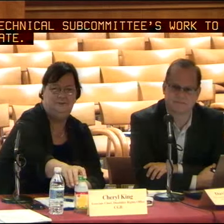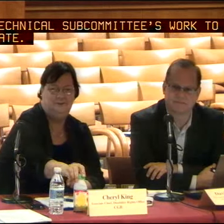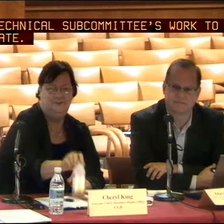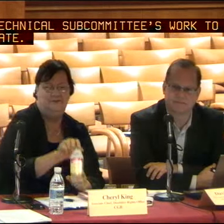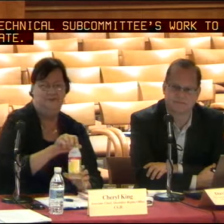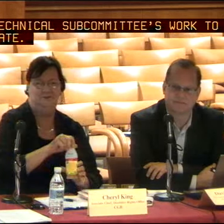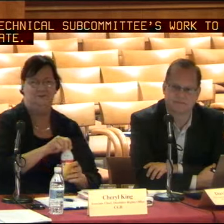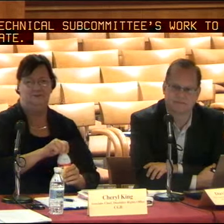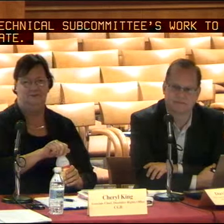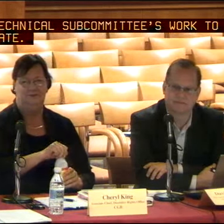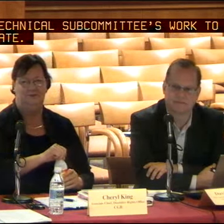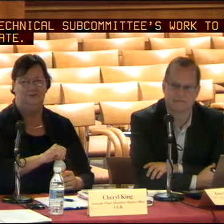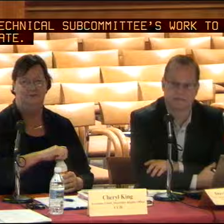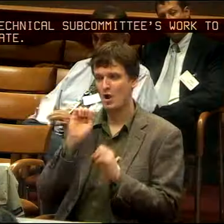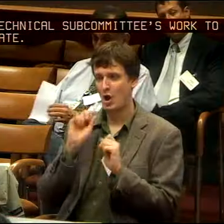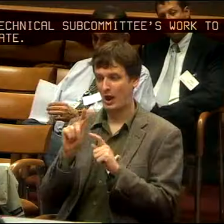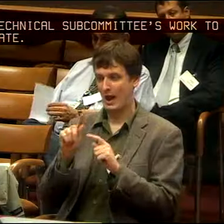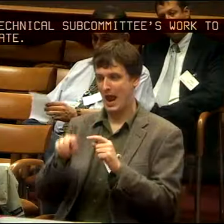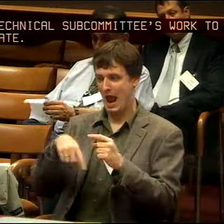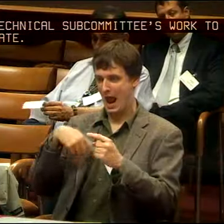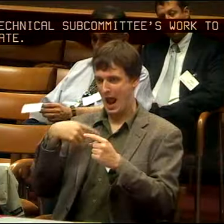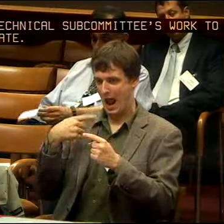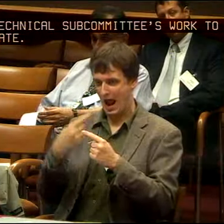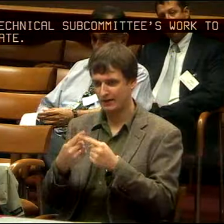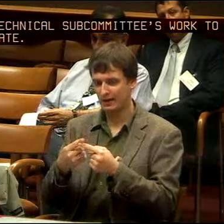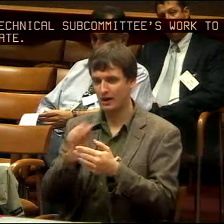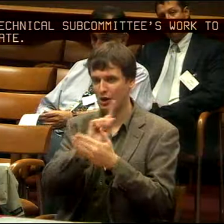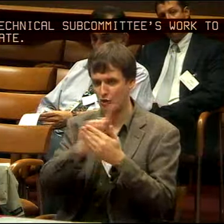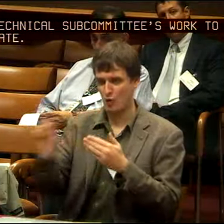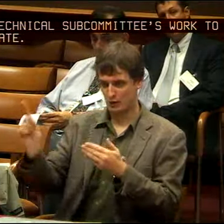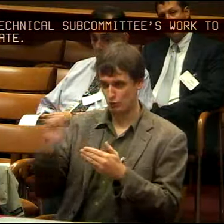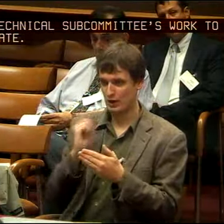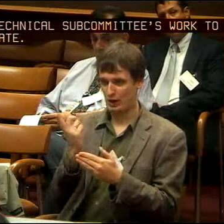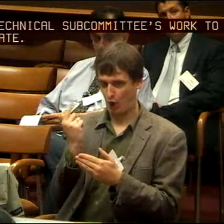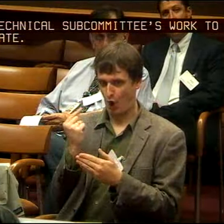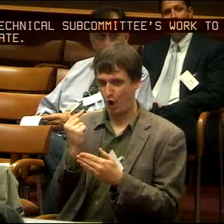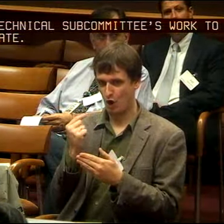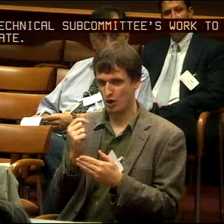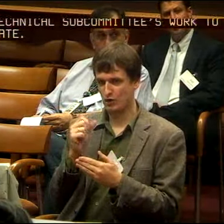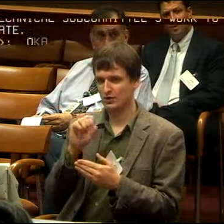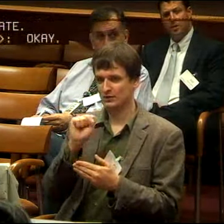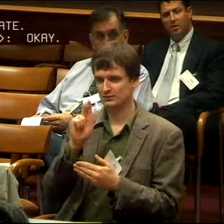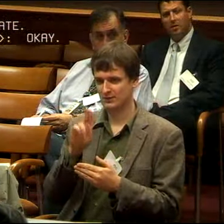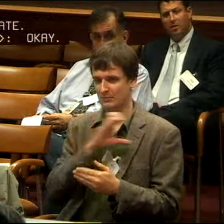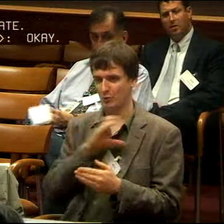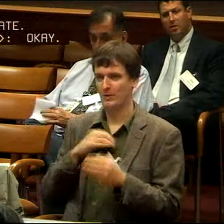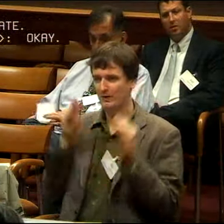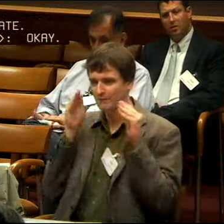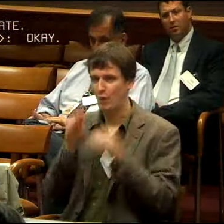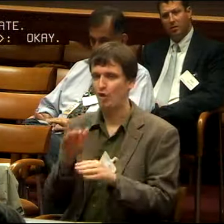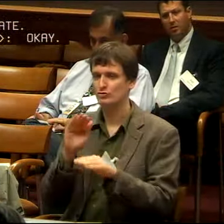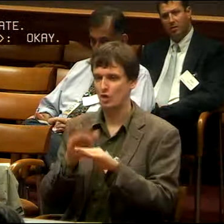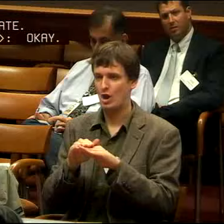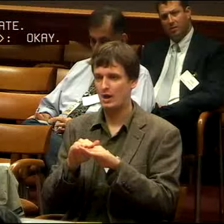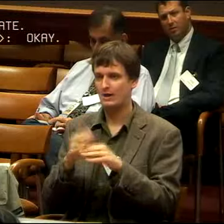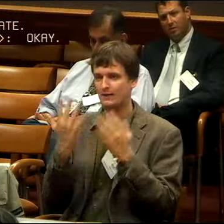Okay. Until a week ago, the subcommittee had been